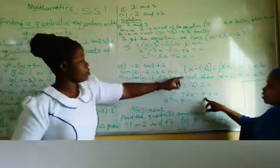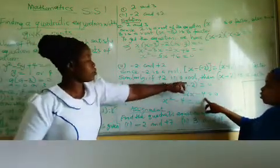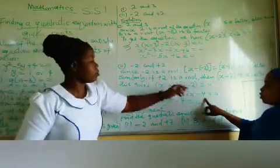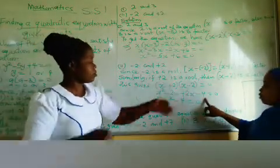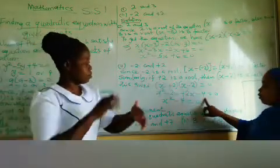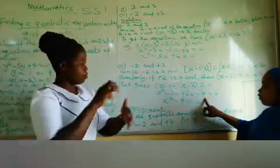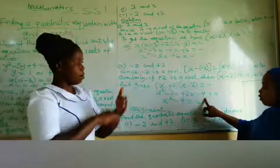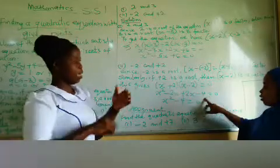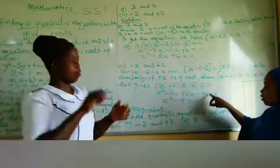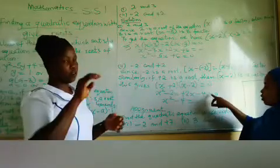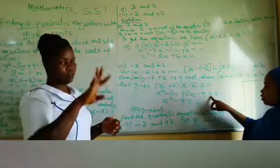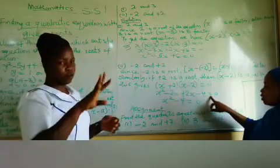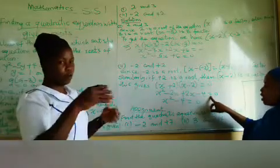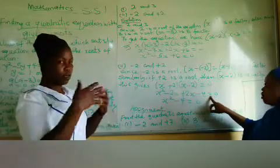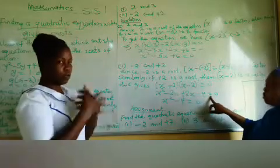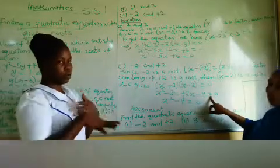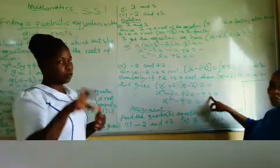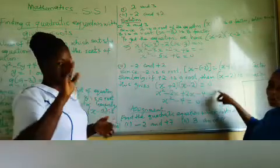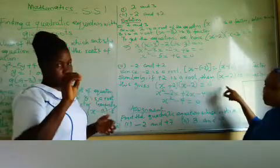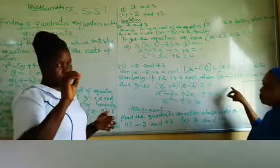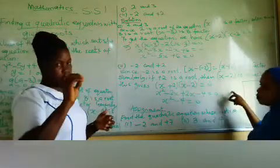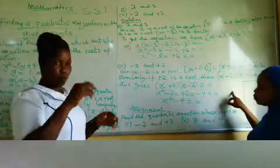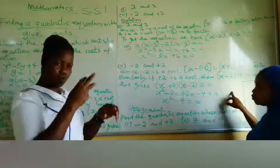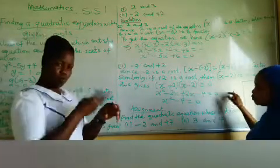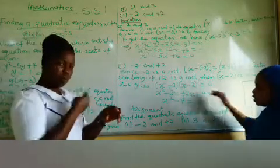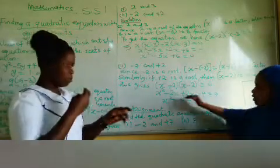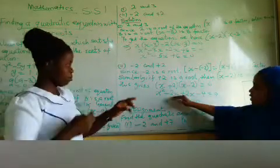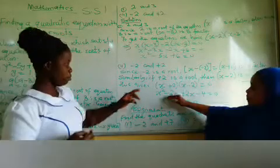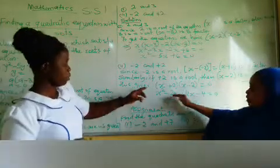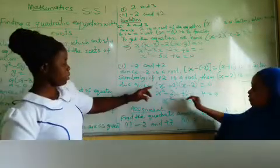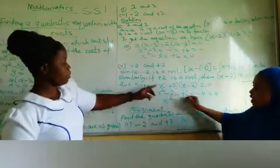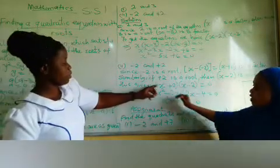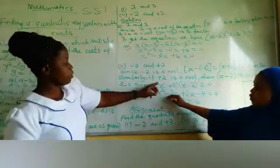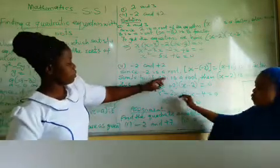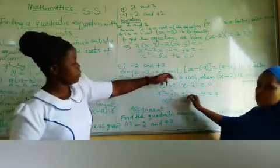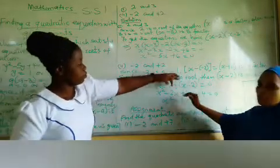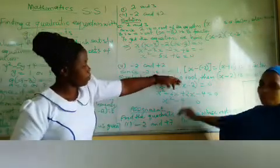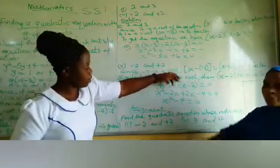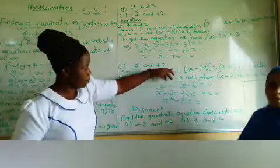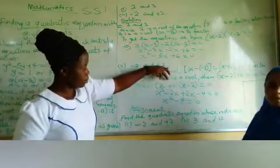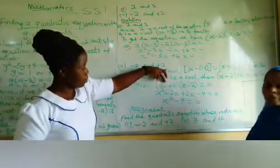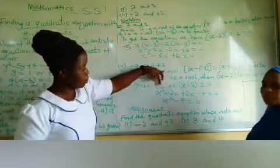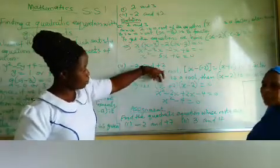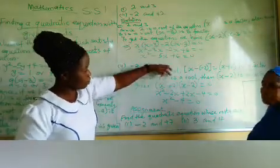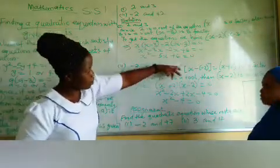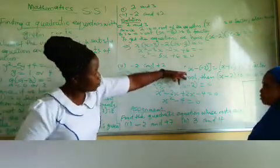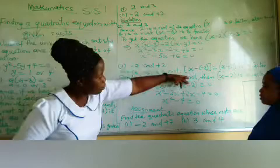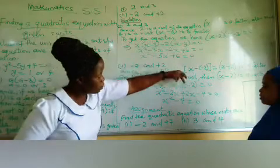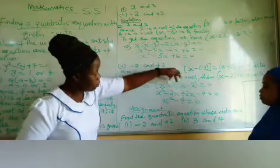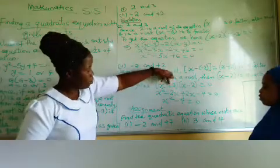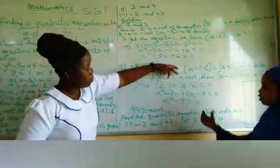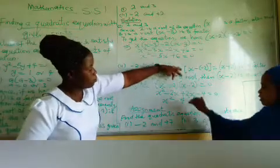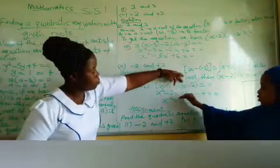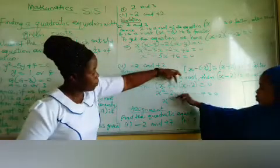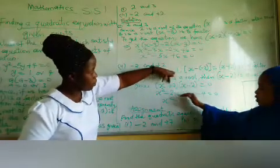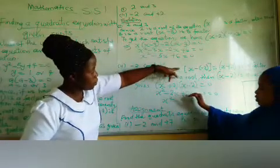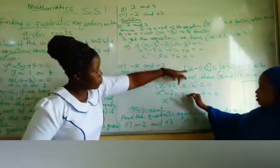equal to 4. Is now equals to 2. Simplify the two middle terms, because the two middle